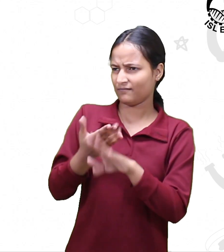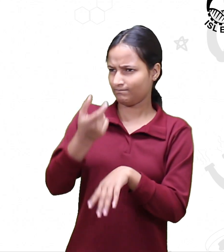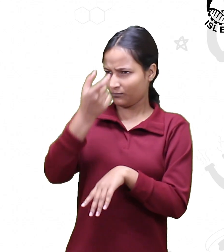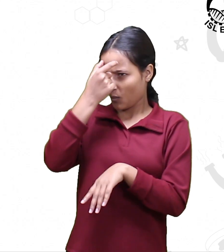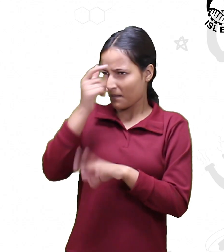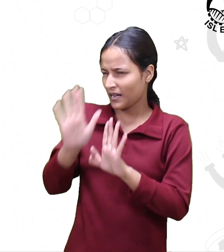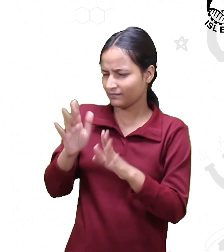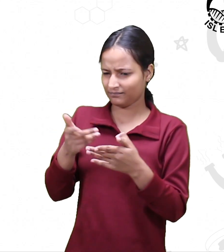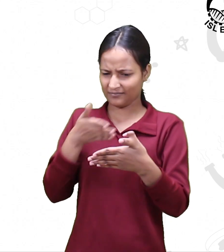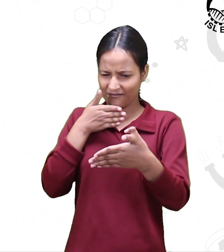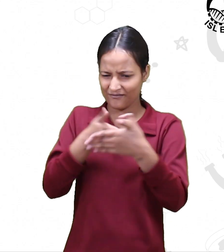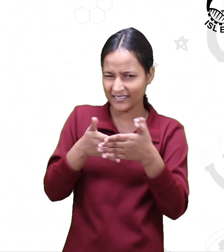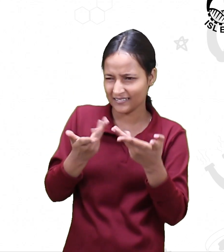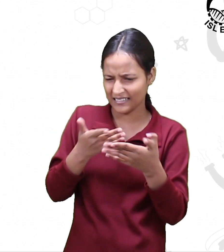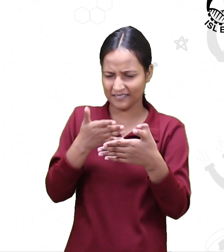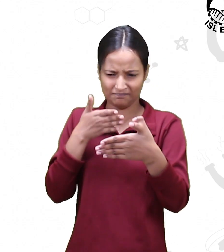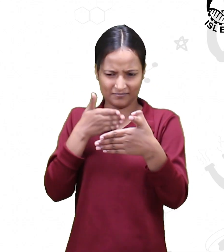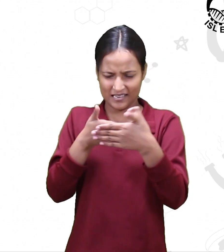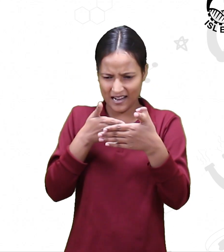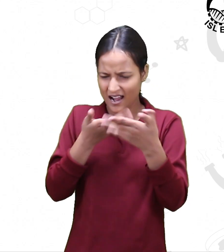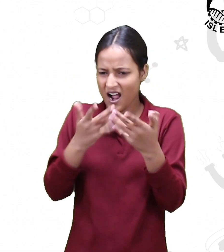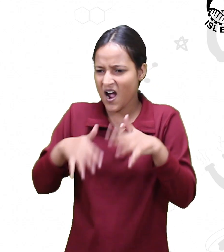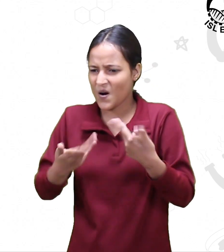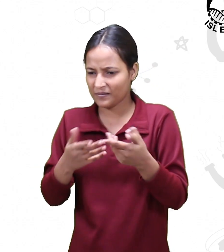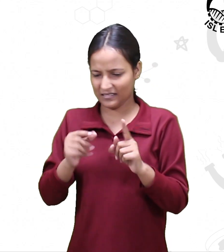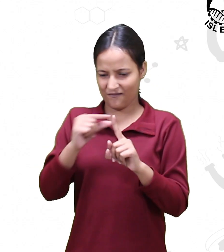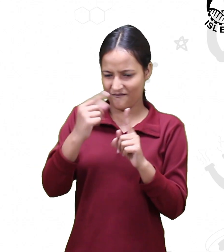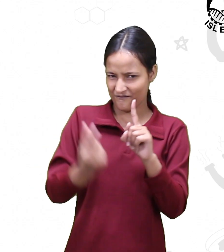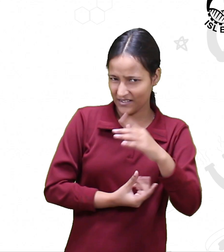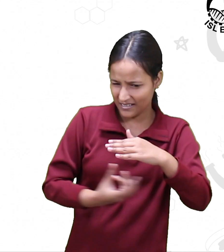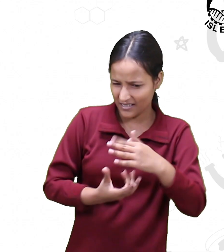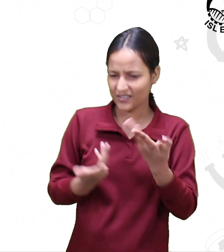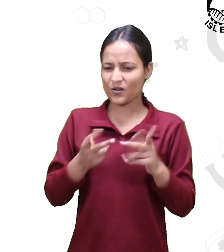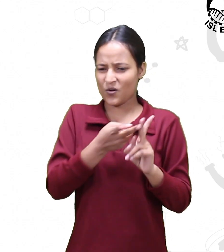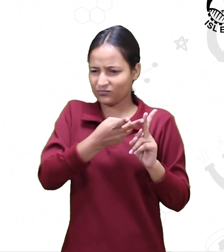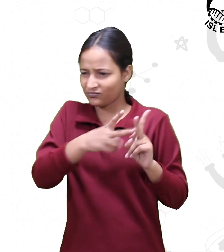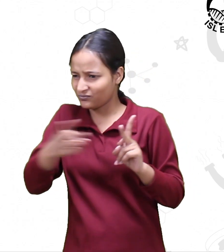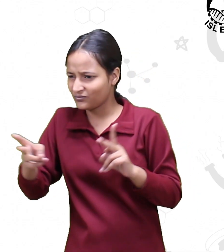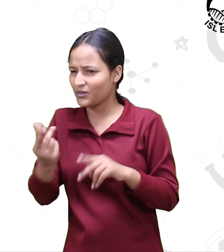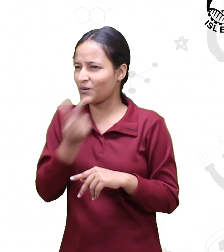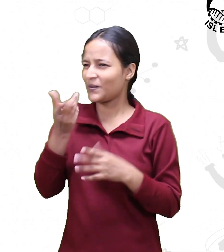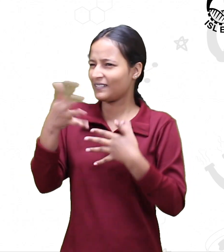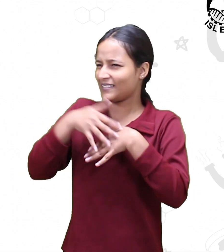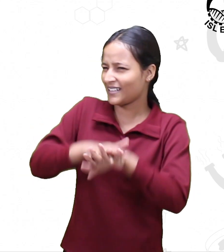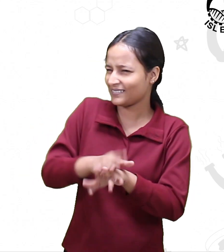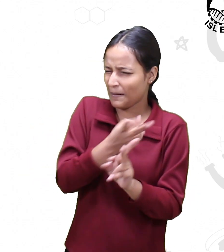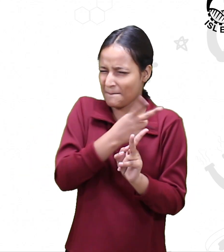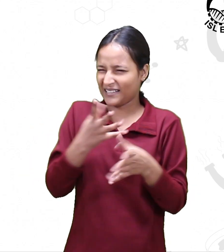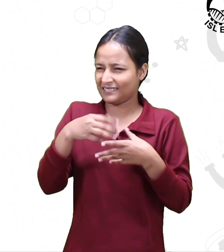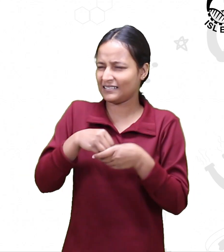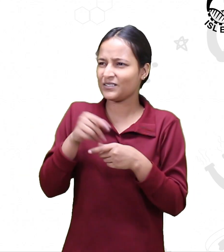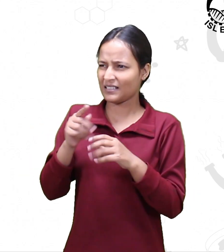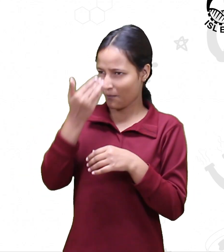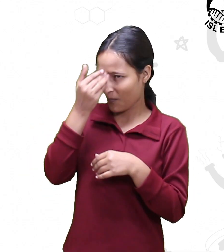of interdisciplinary jump where you had to combine a lot of physics maybe and a lot of physical phenomena to